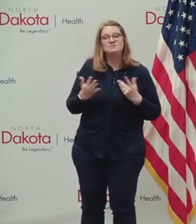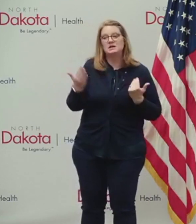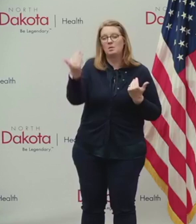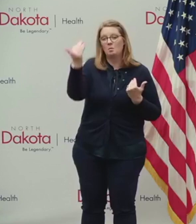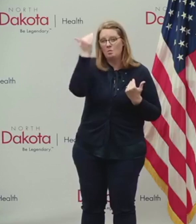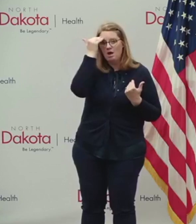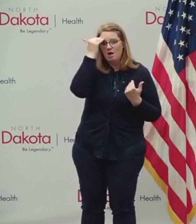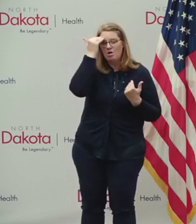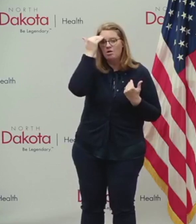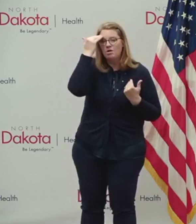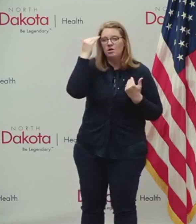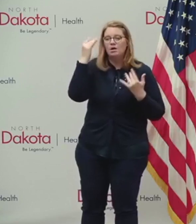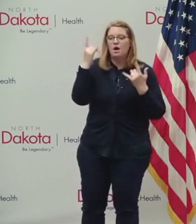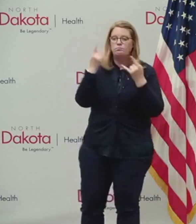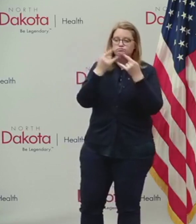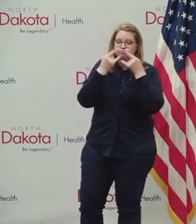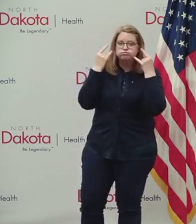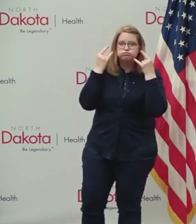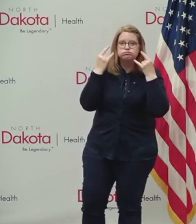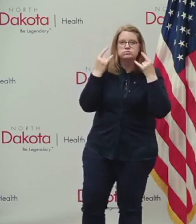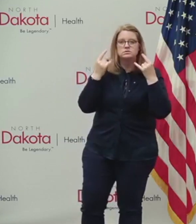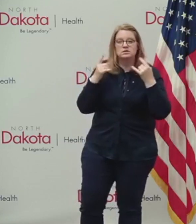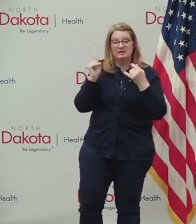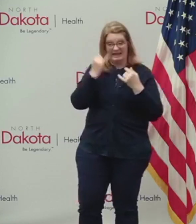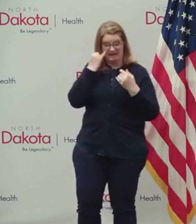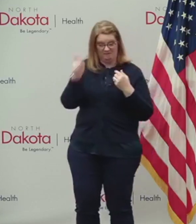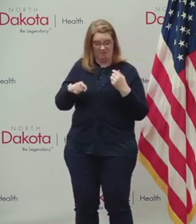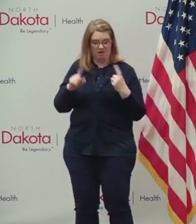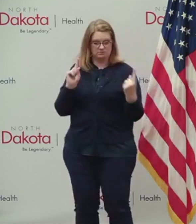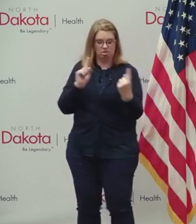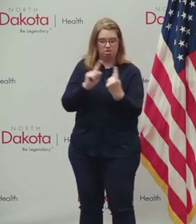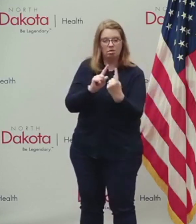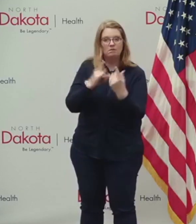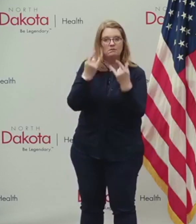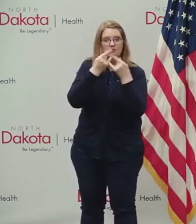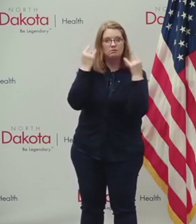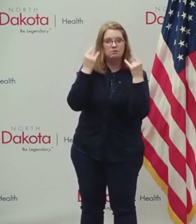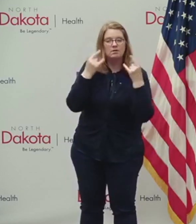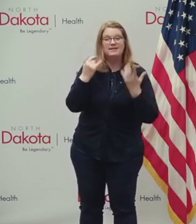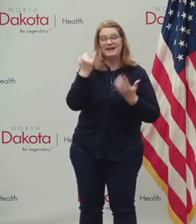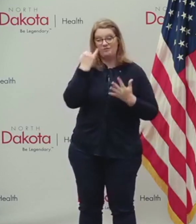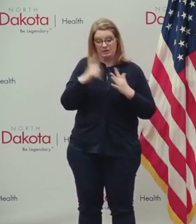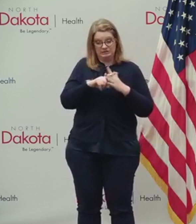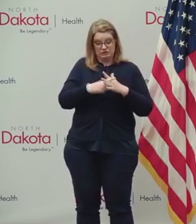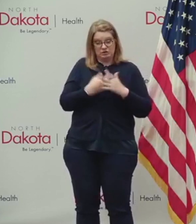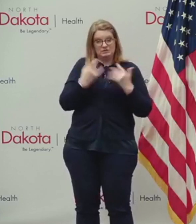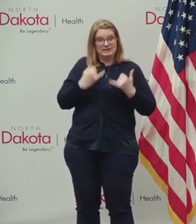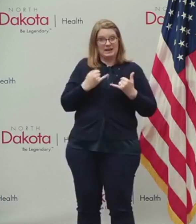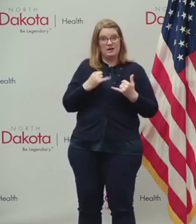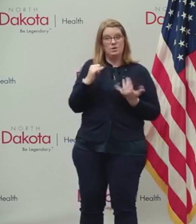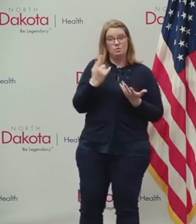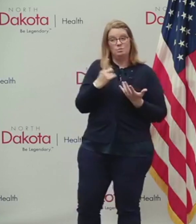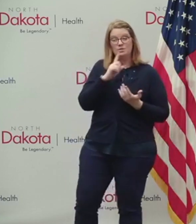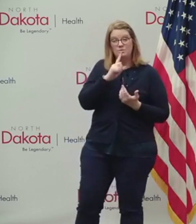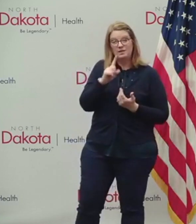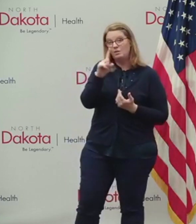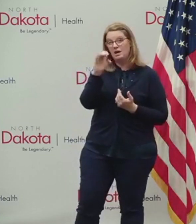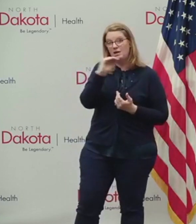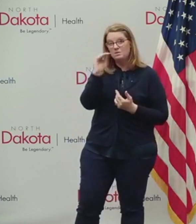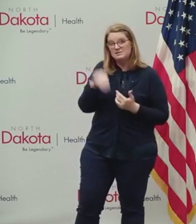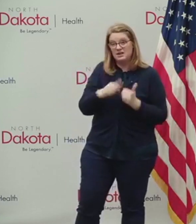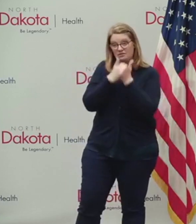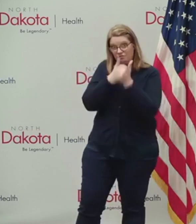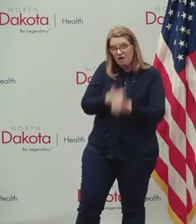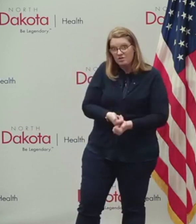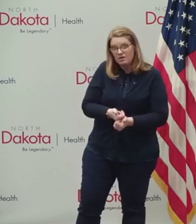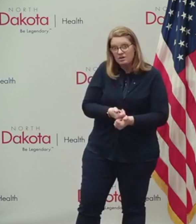practicing face coverings when they can't socially distance, even if we start all that today with 100% compliance, it would be a couple weeks before we